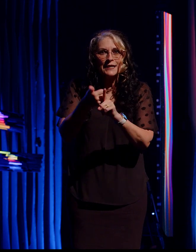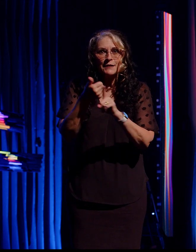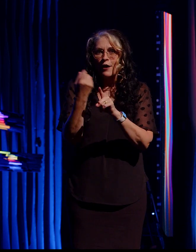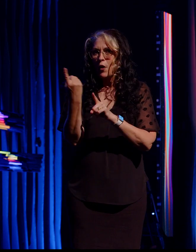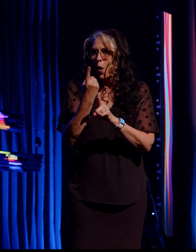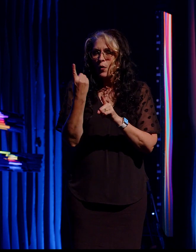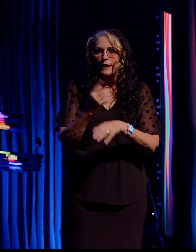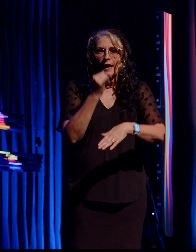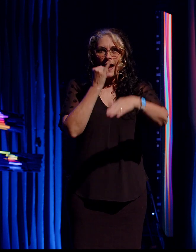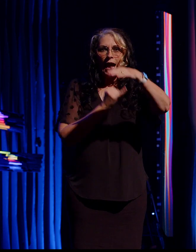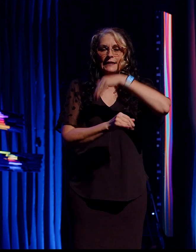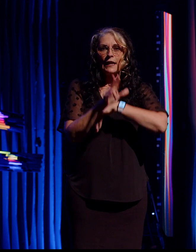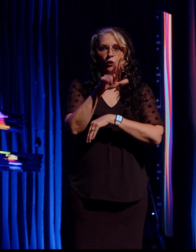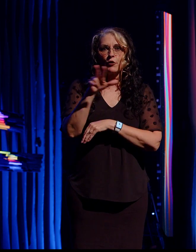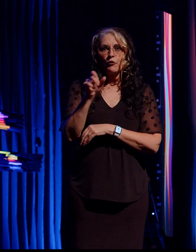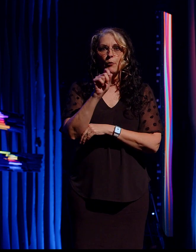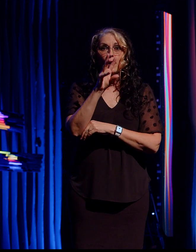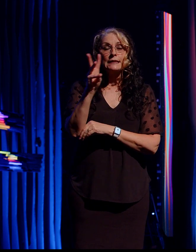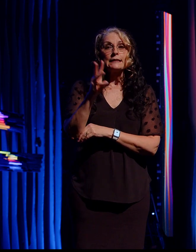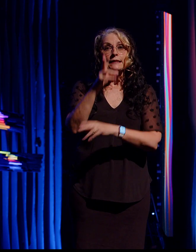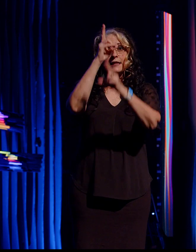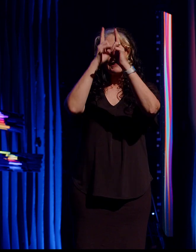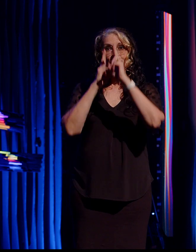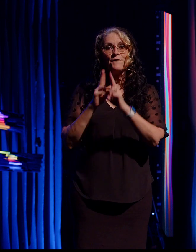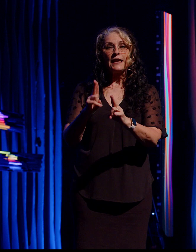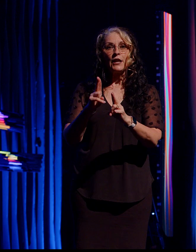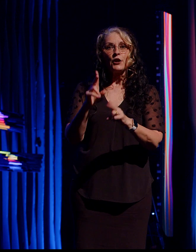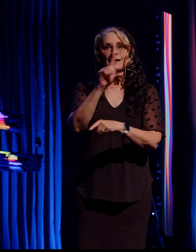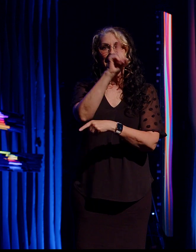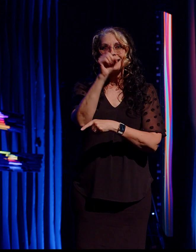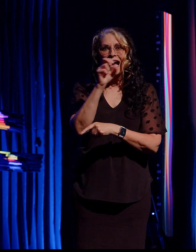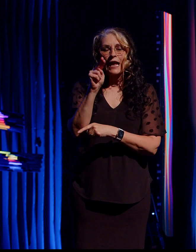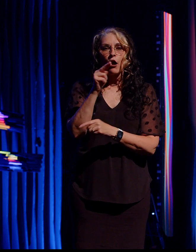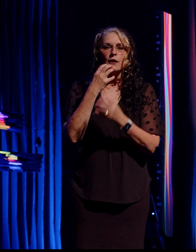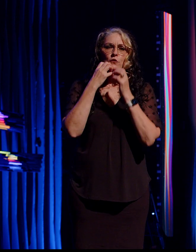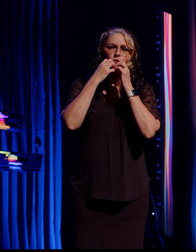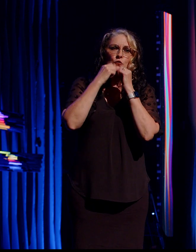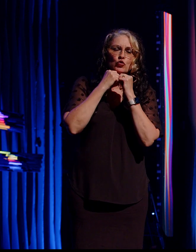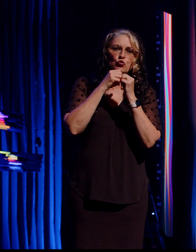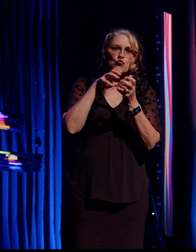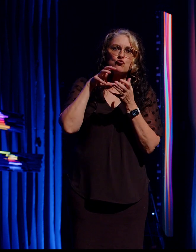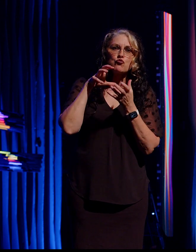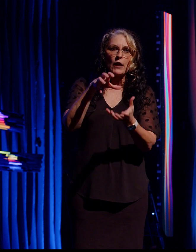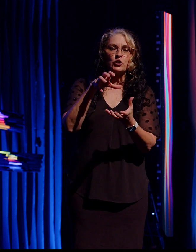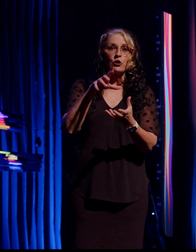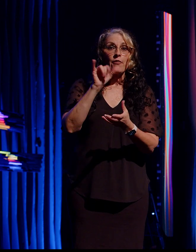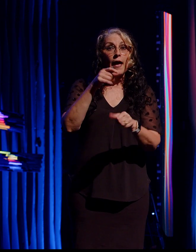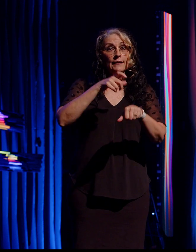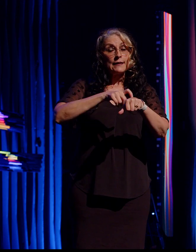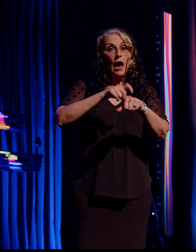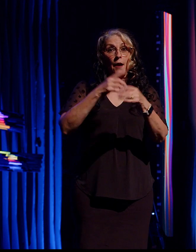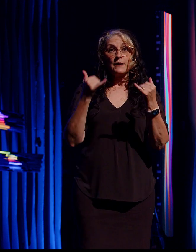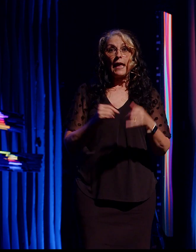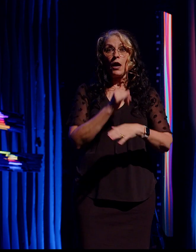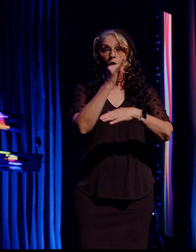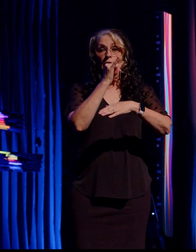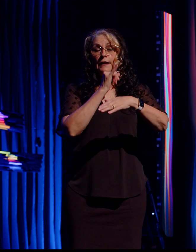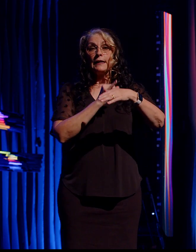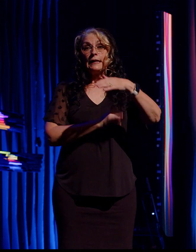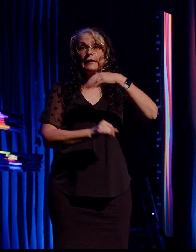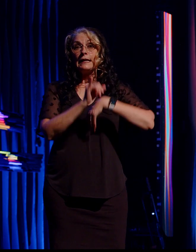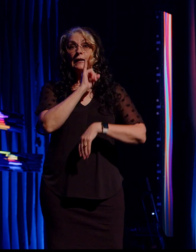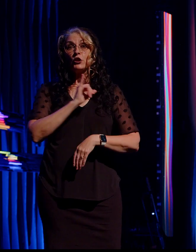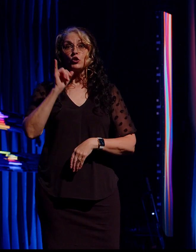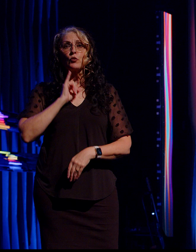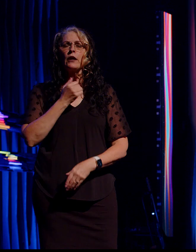can. Isaiah 33:6, "The fear of the Lord is Zion's treasure." And come to this point in time where Israel's repenting,